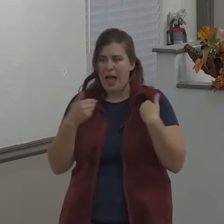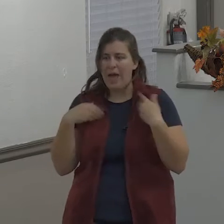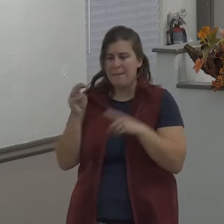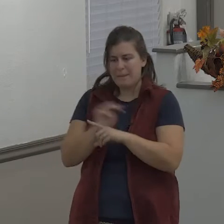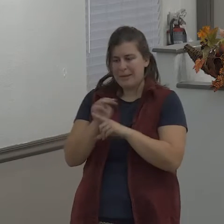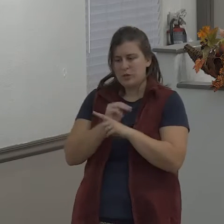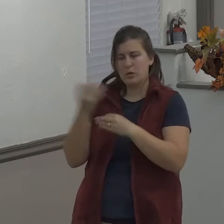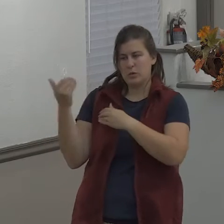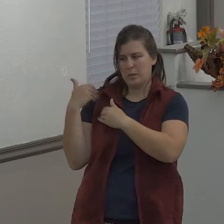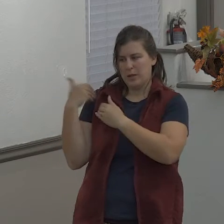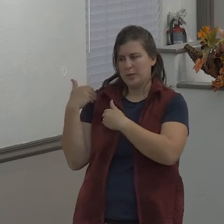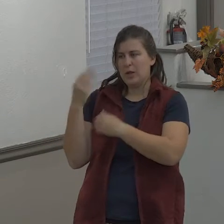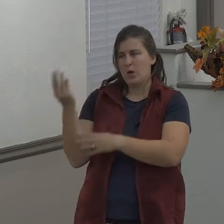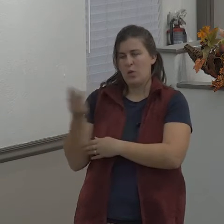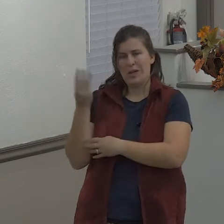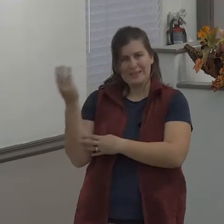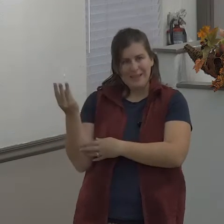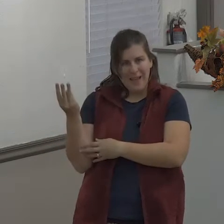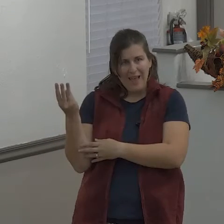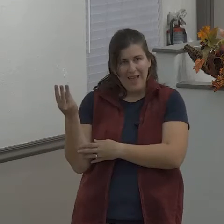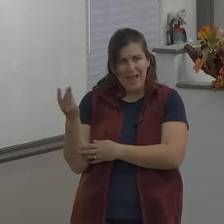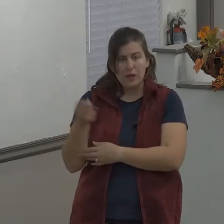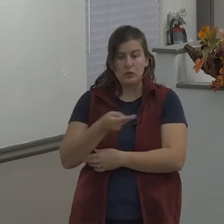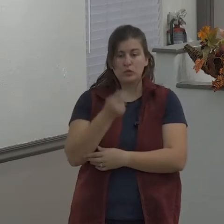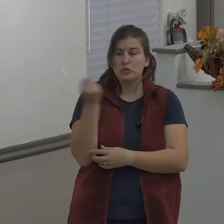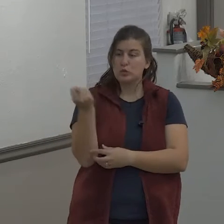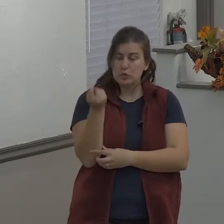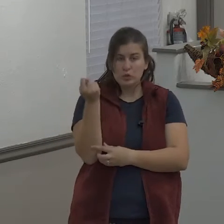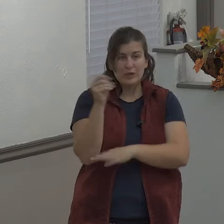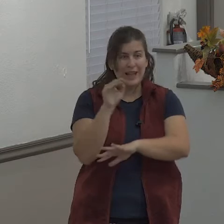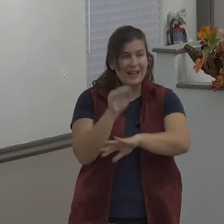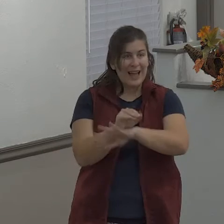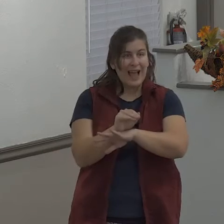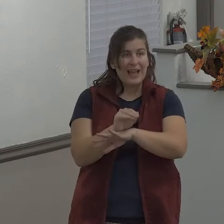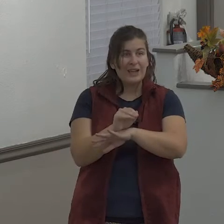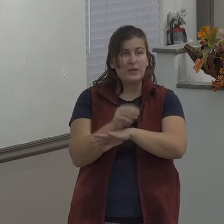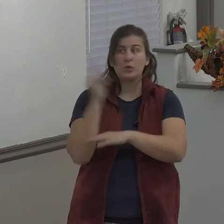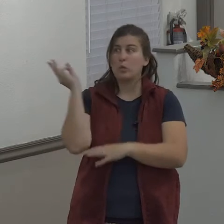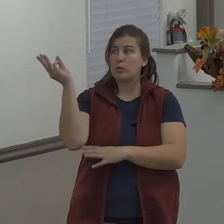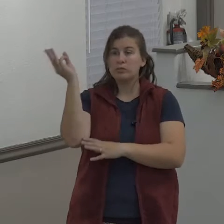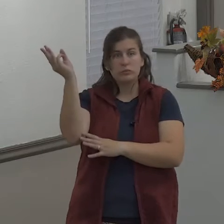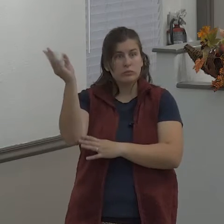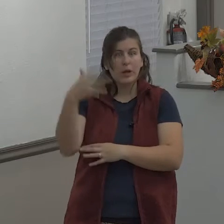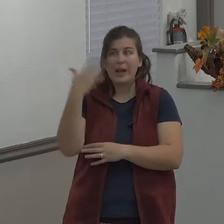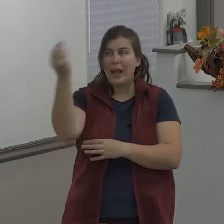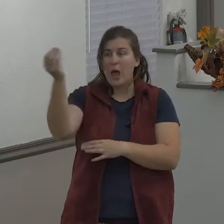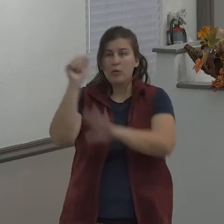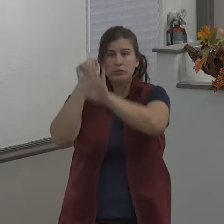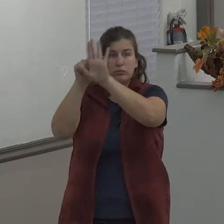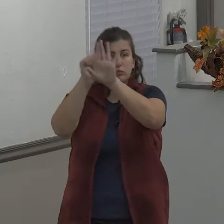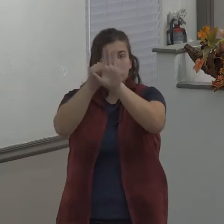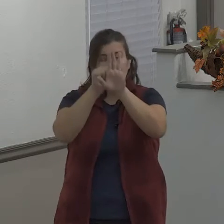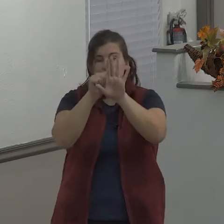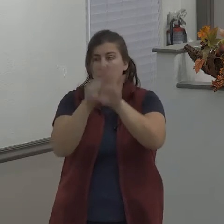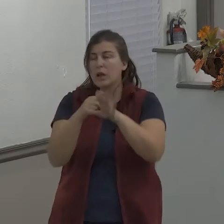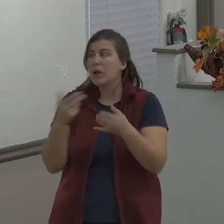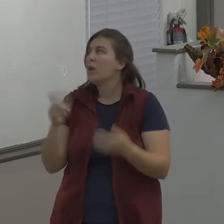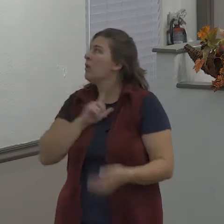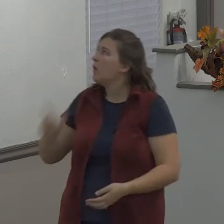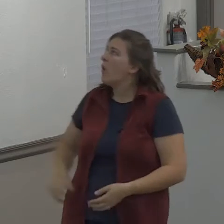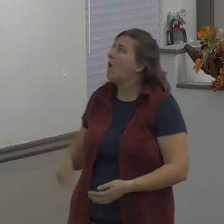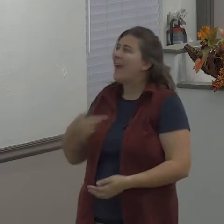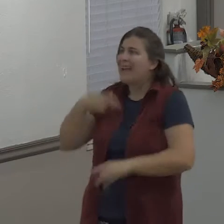I've got ministry responsibility on Wednesday. Tuesday night was soul winning and visitation. Lord, I got to be out on soul